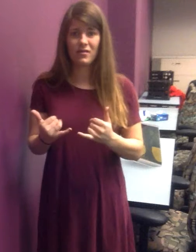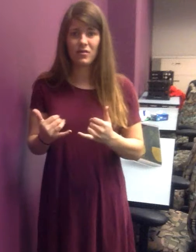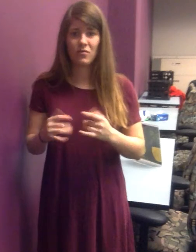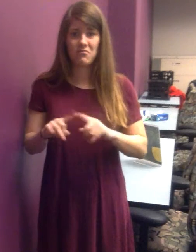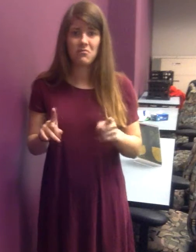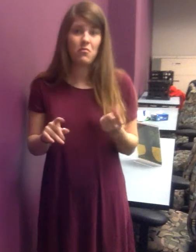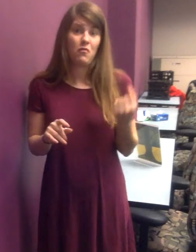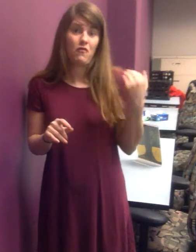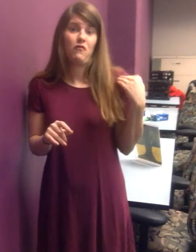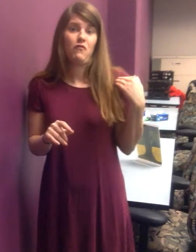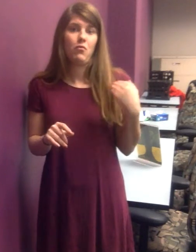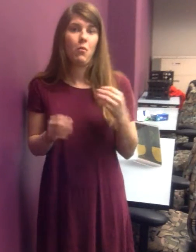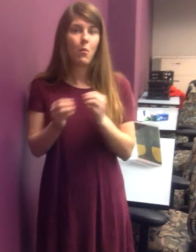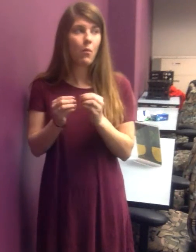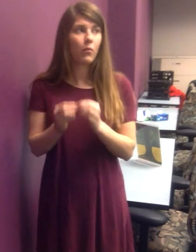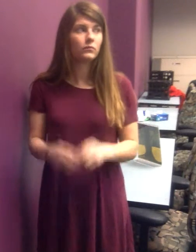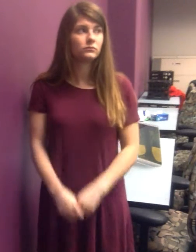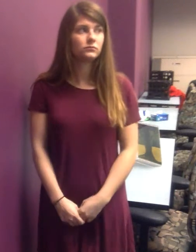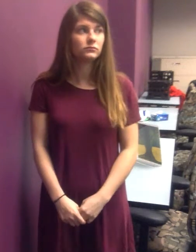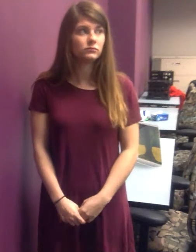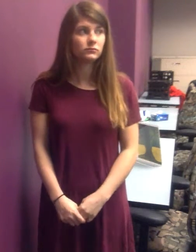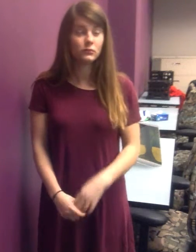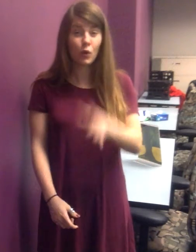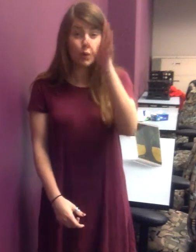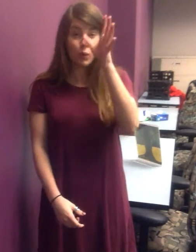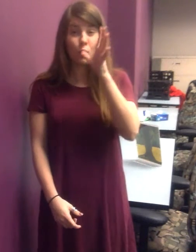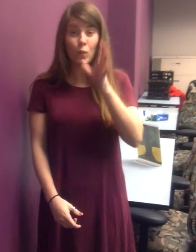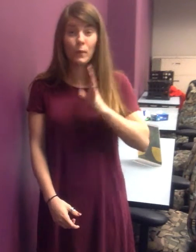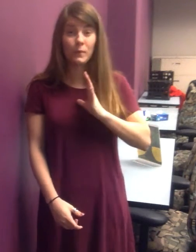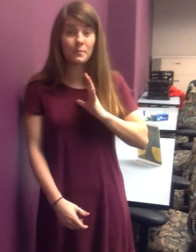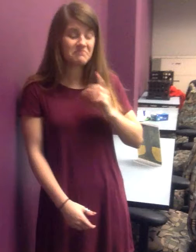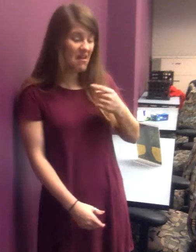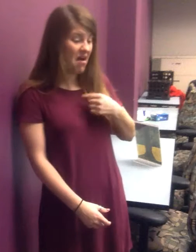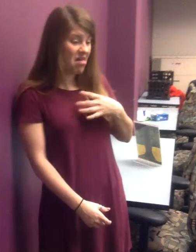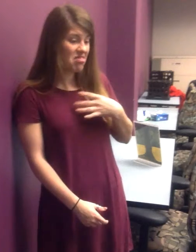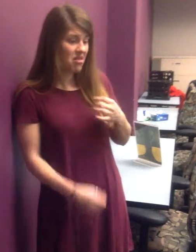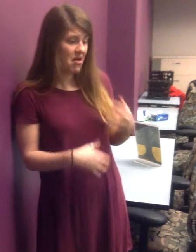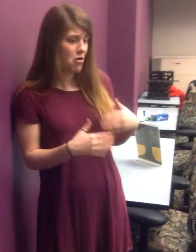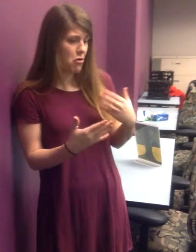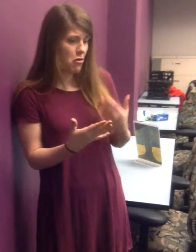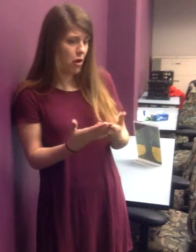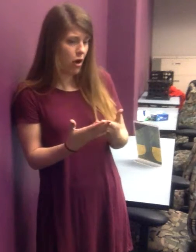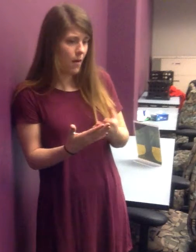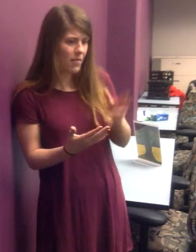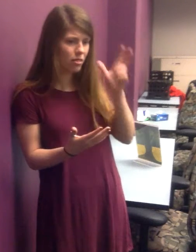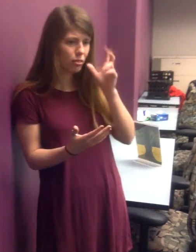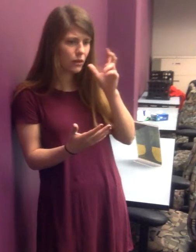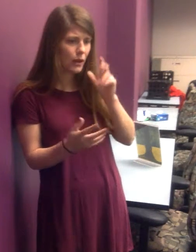and have dedicated their lives to debunking this fallacy, so to speak.